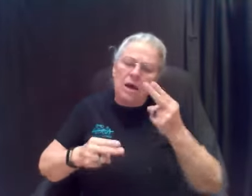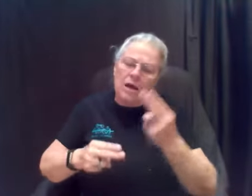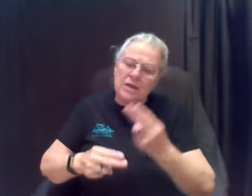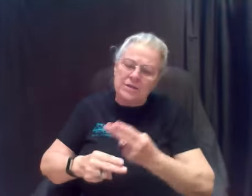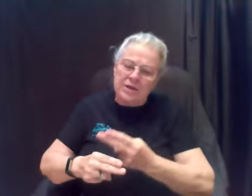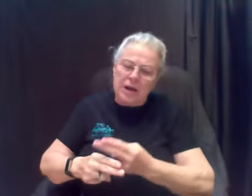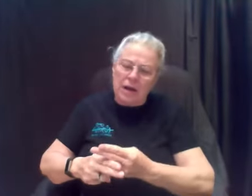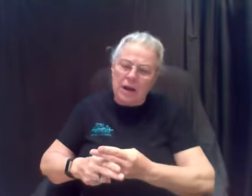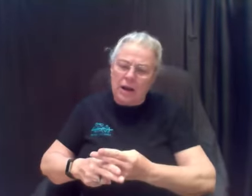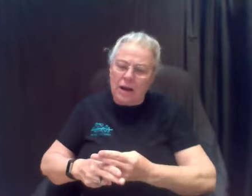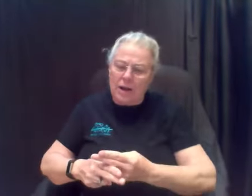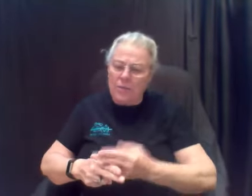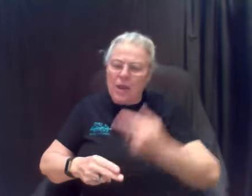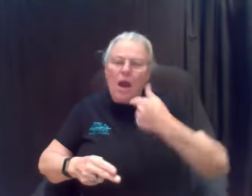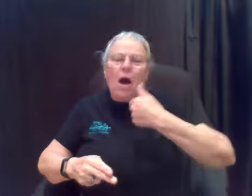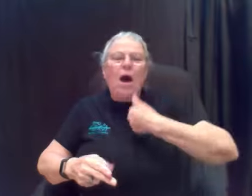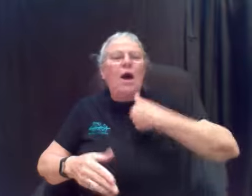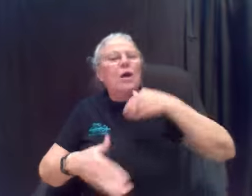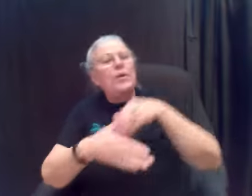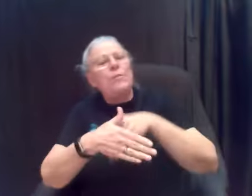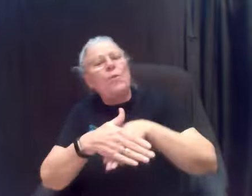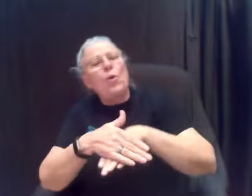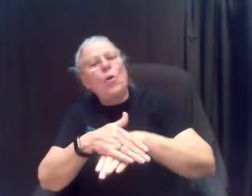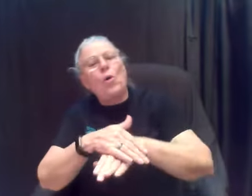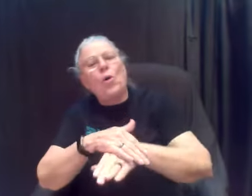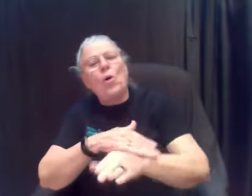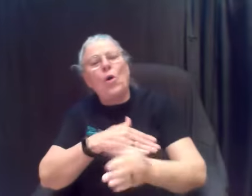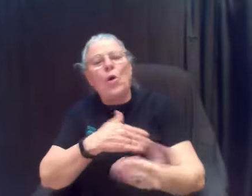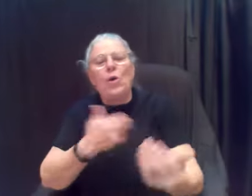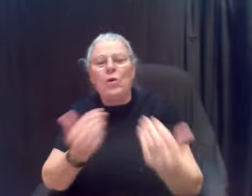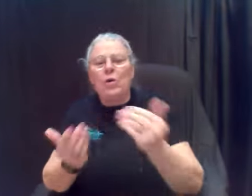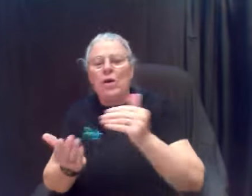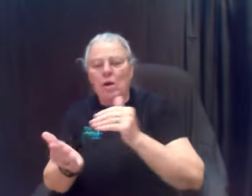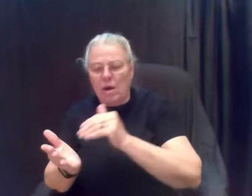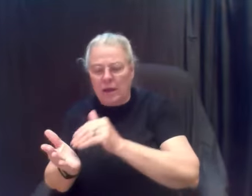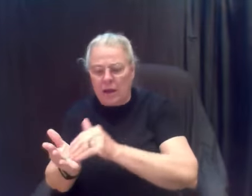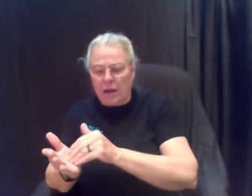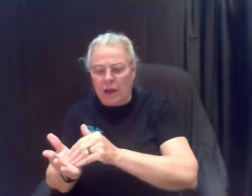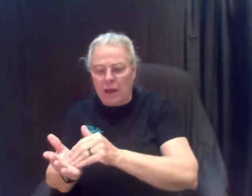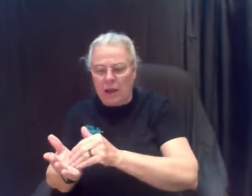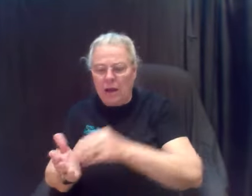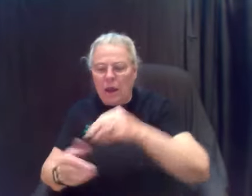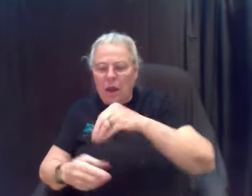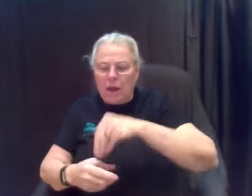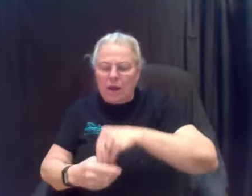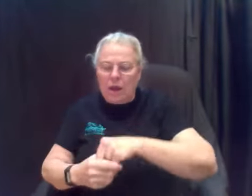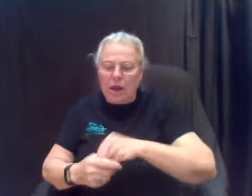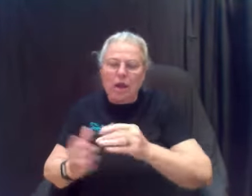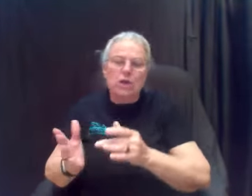Jesus' name. I've been born again in